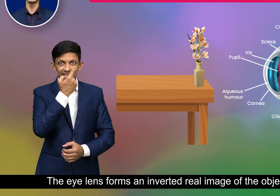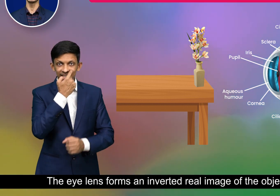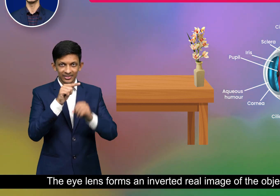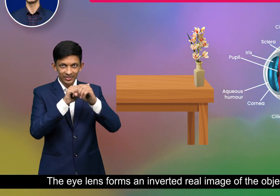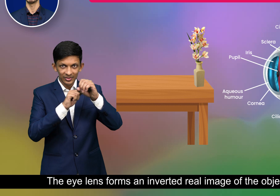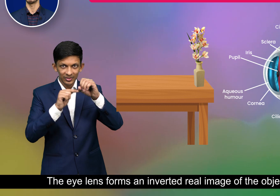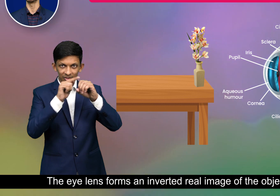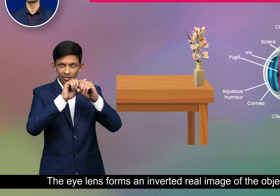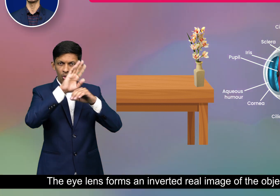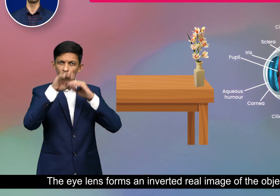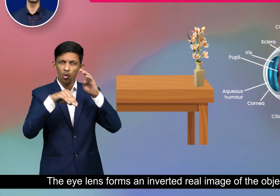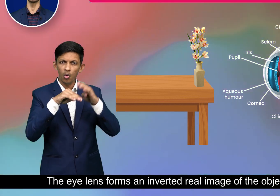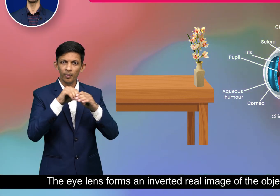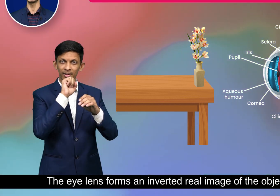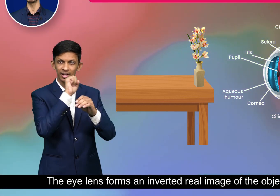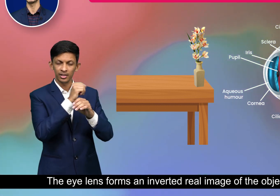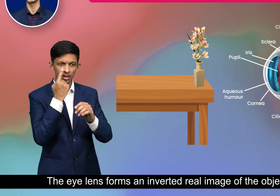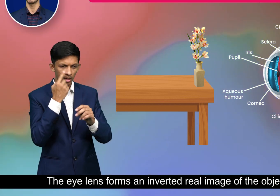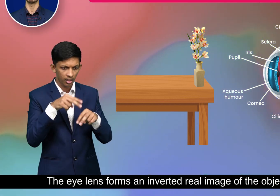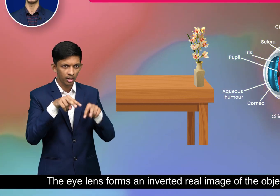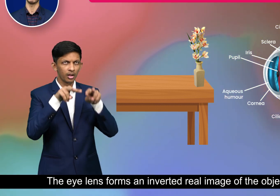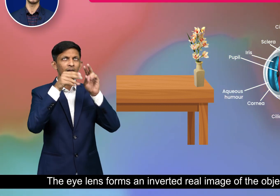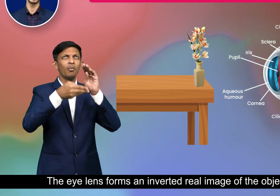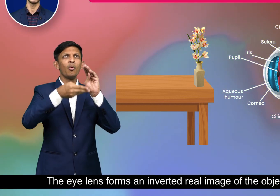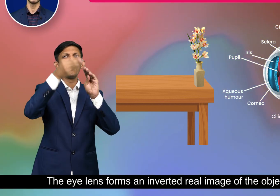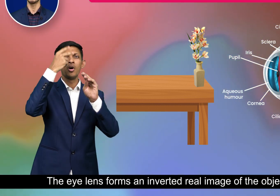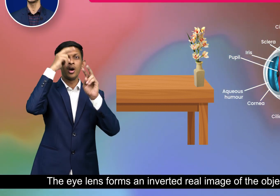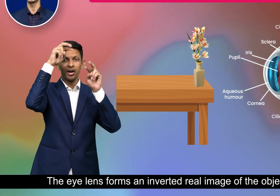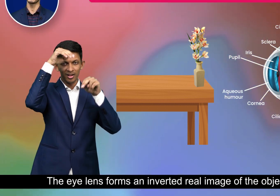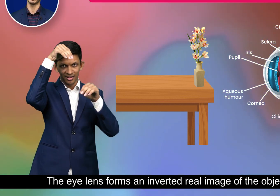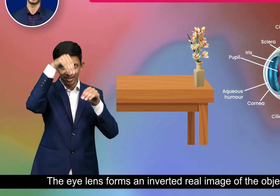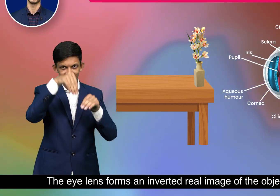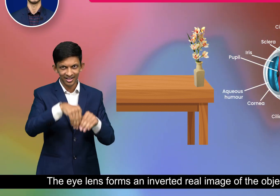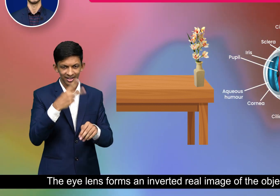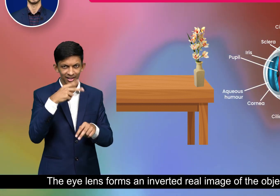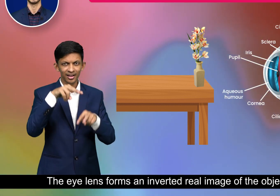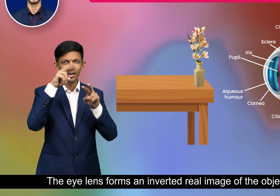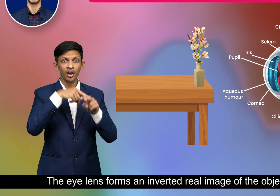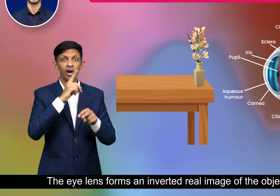The eye lens forms an inverted real image of the object on the retina.